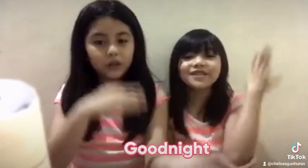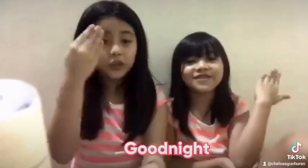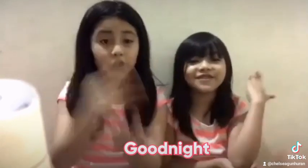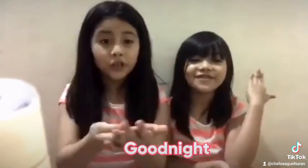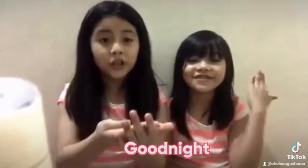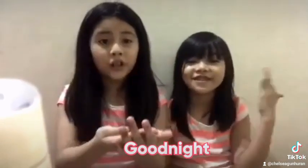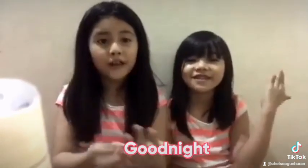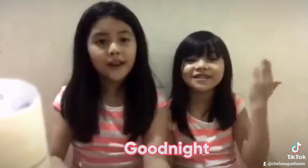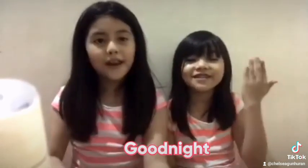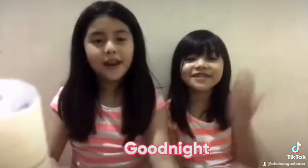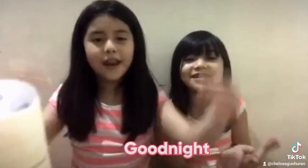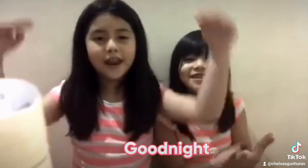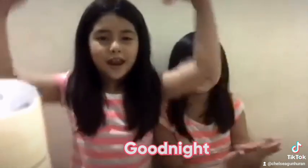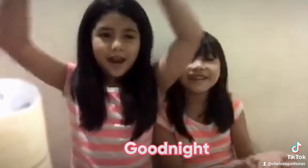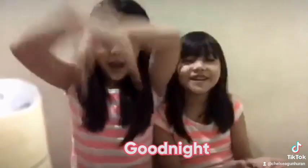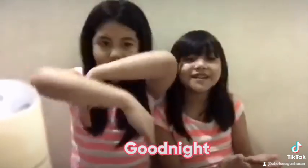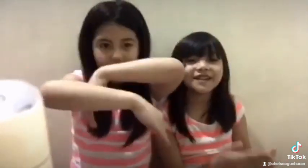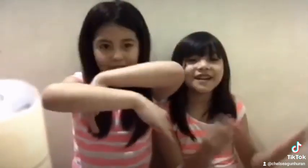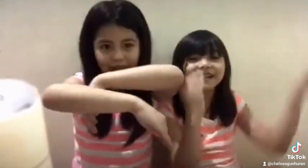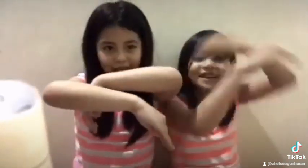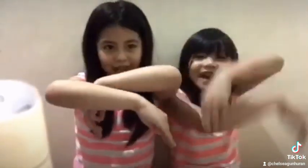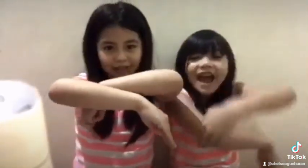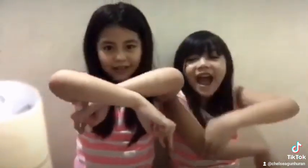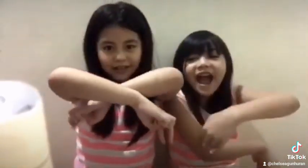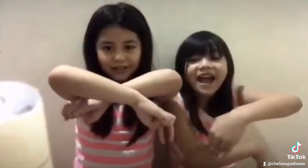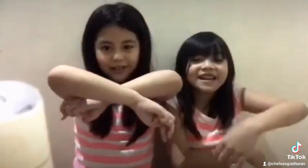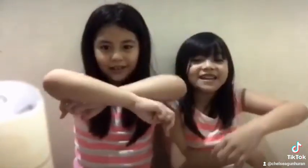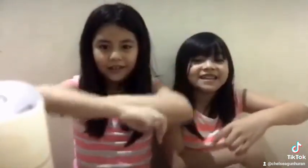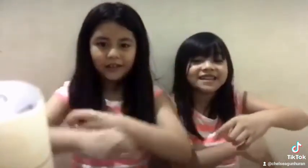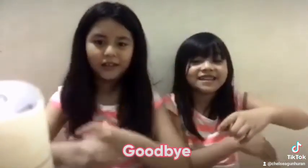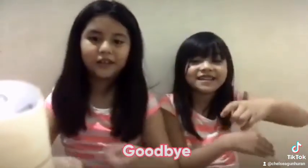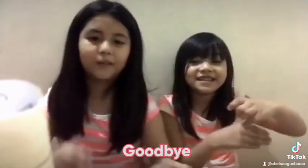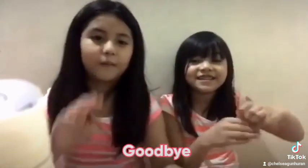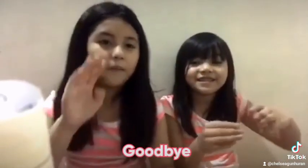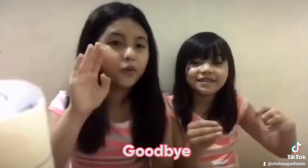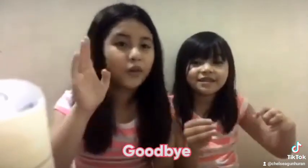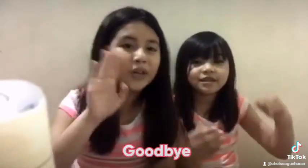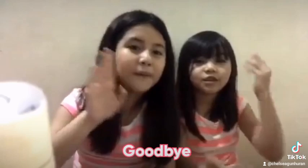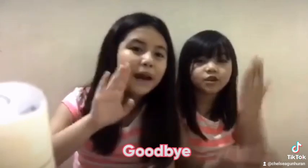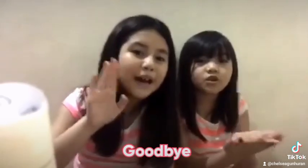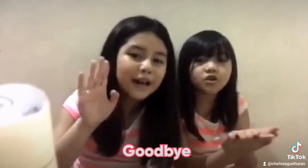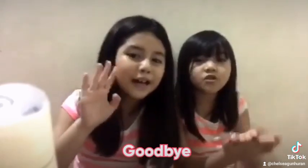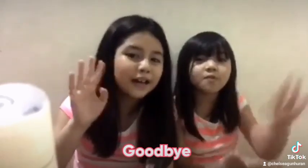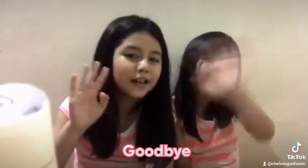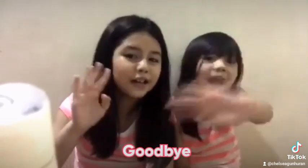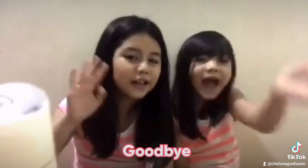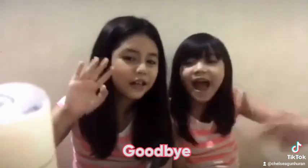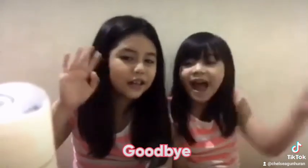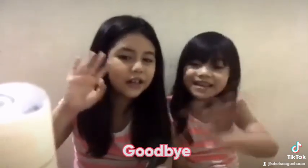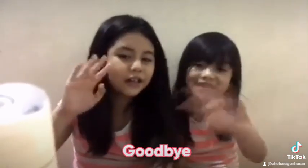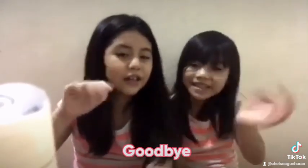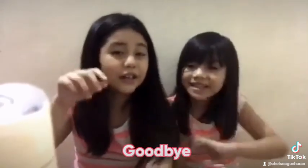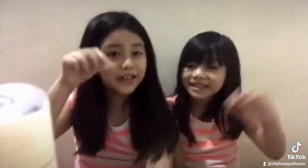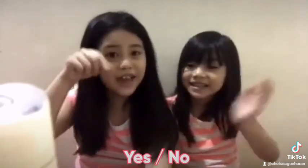good, night, good, good, bye, yes,